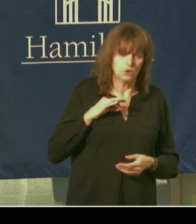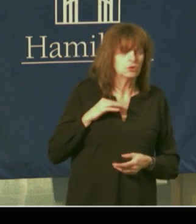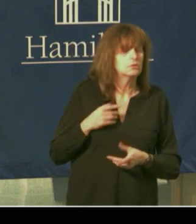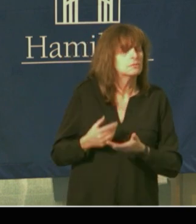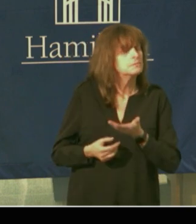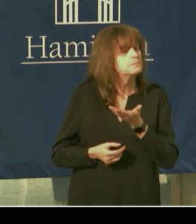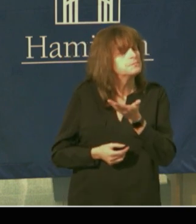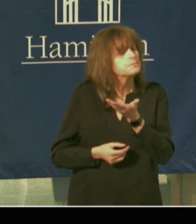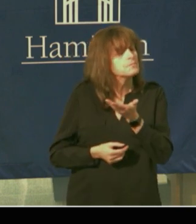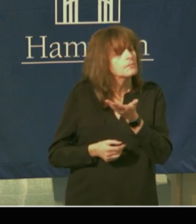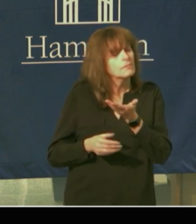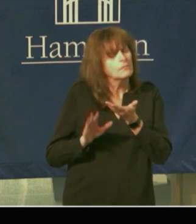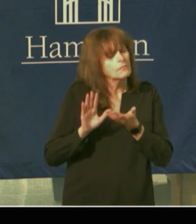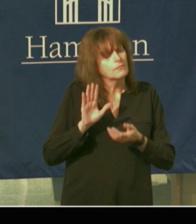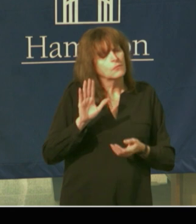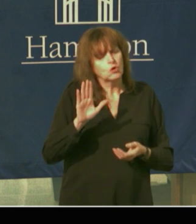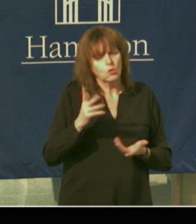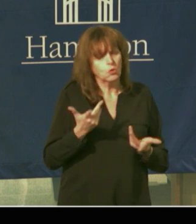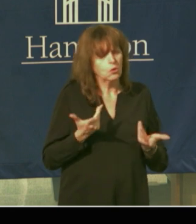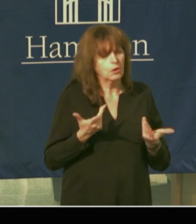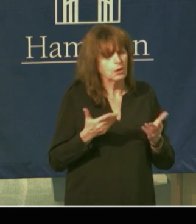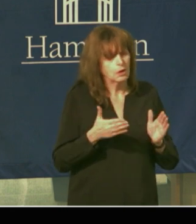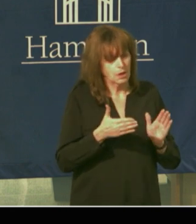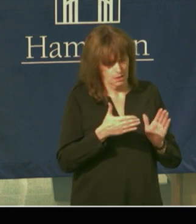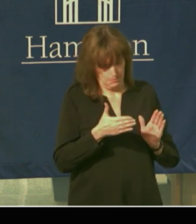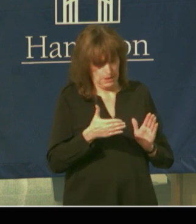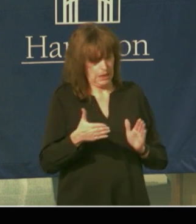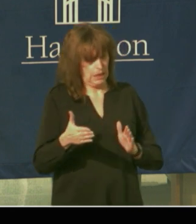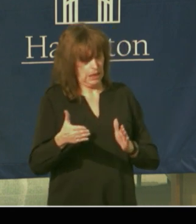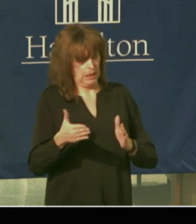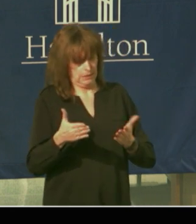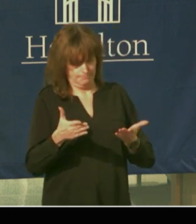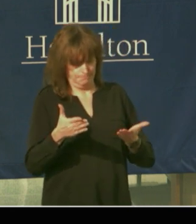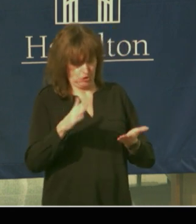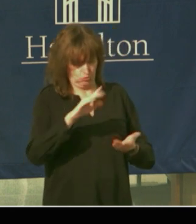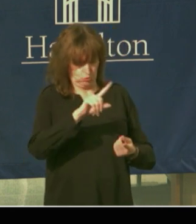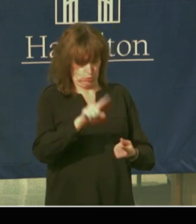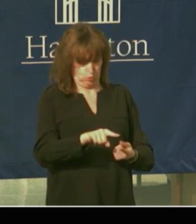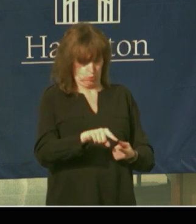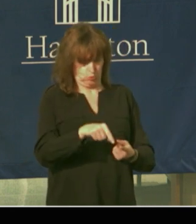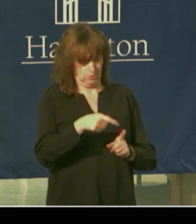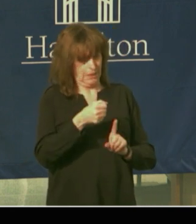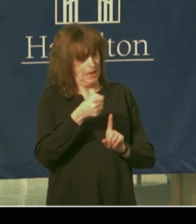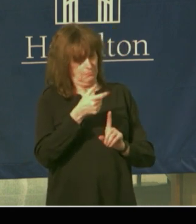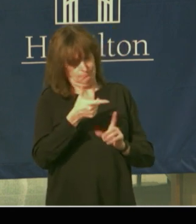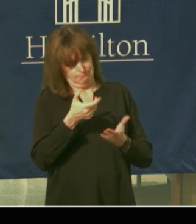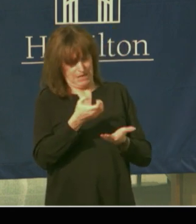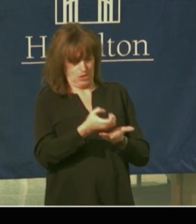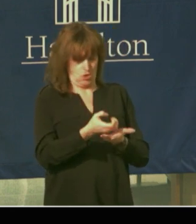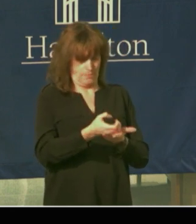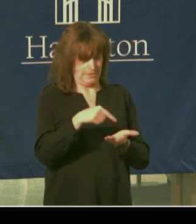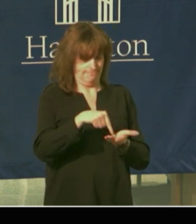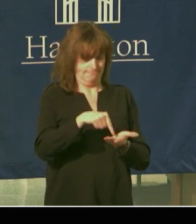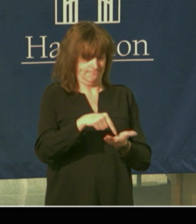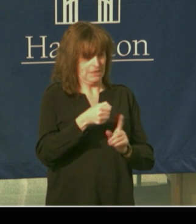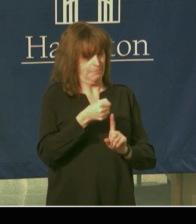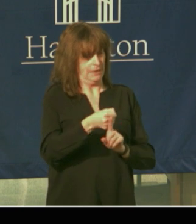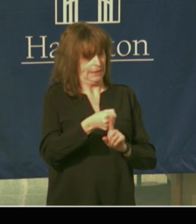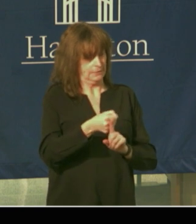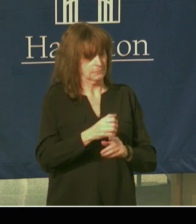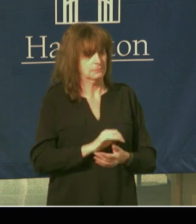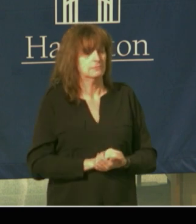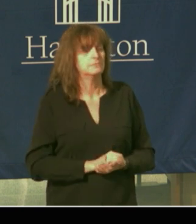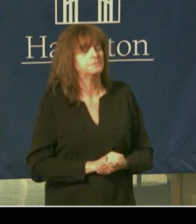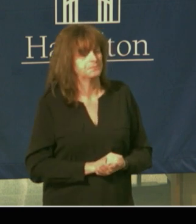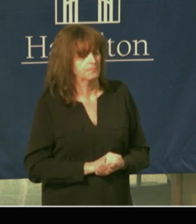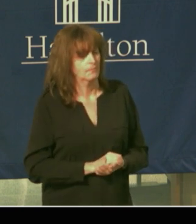thank you. Thank you, Mike. That's a good question. Now, let me just finish with, I think it was yesterday they announced the transfer station